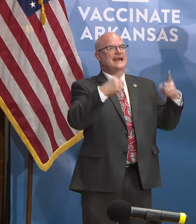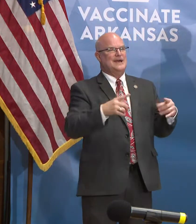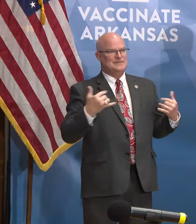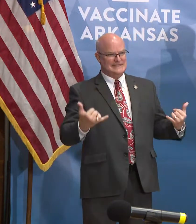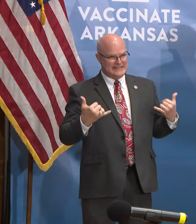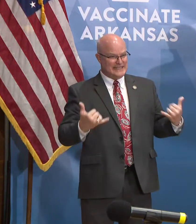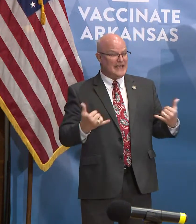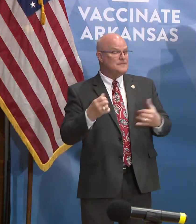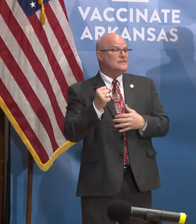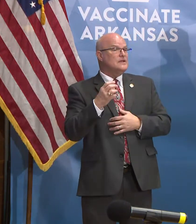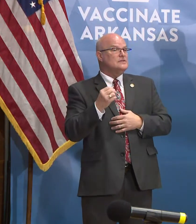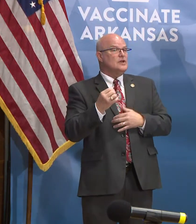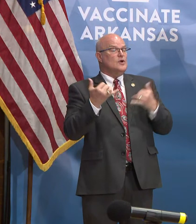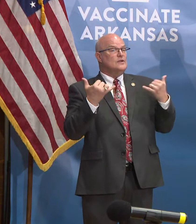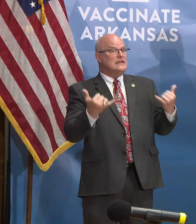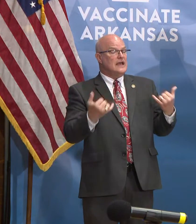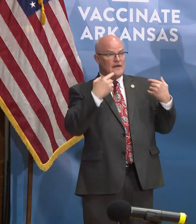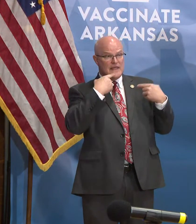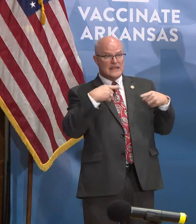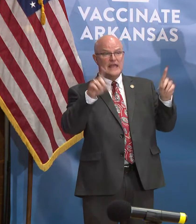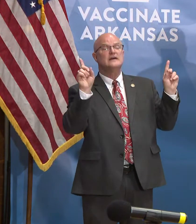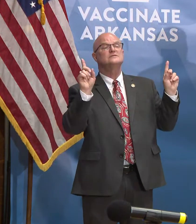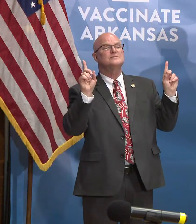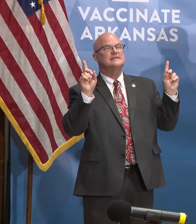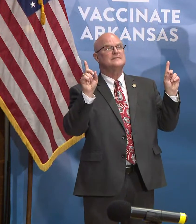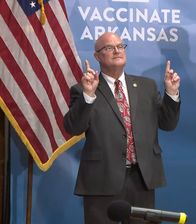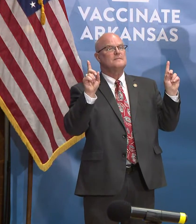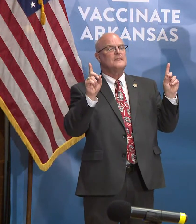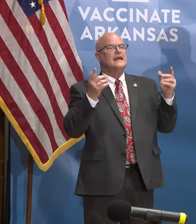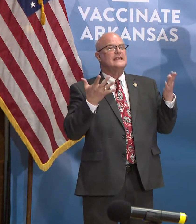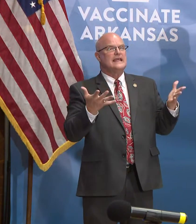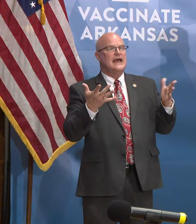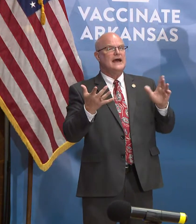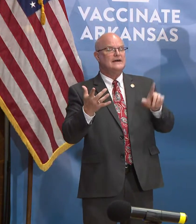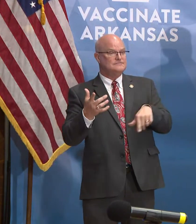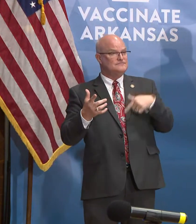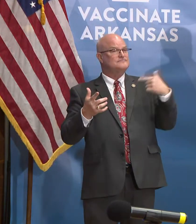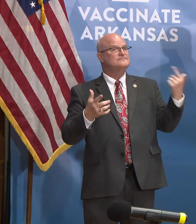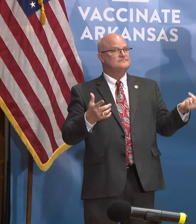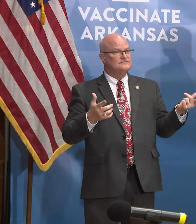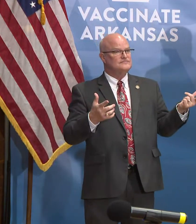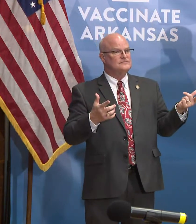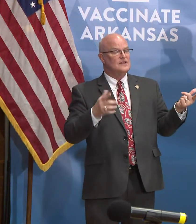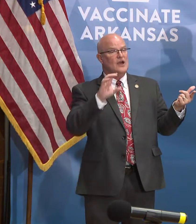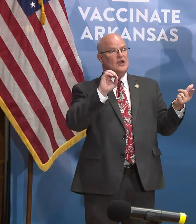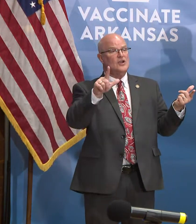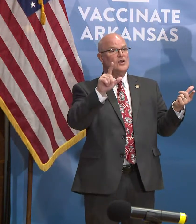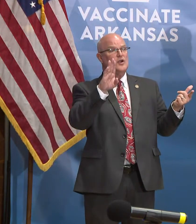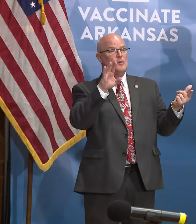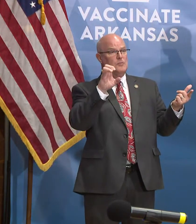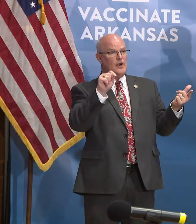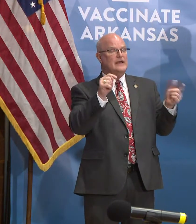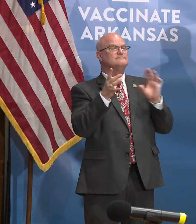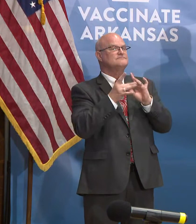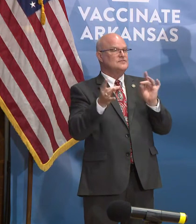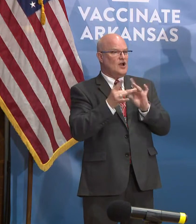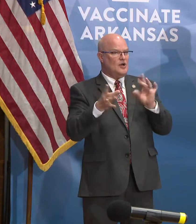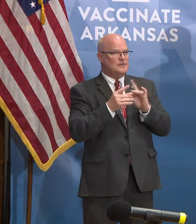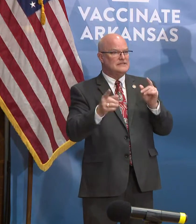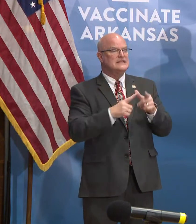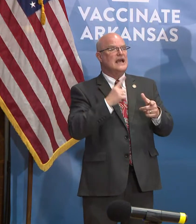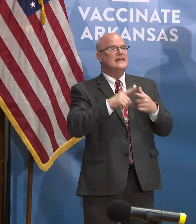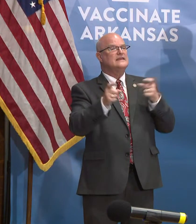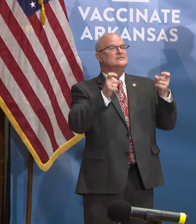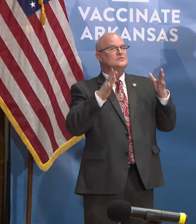today. And so with that announcement, let's turn this over to Colonel Bryant for your comments, followed